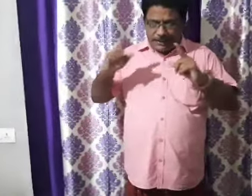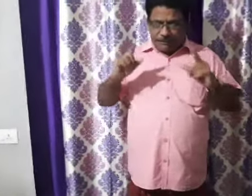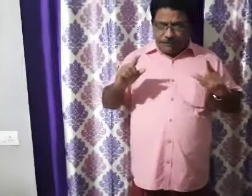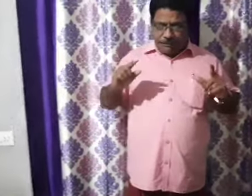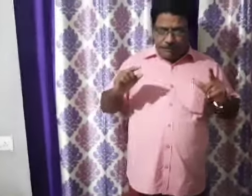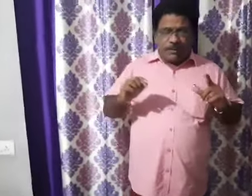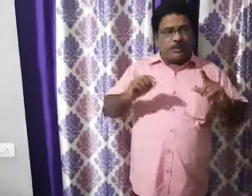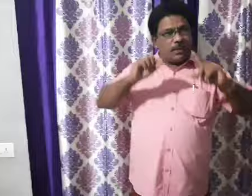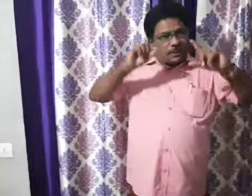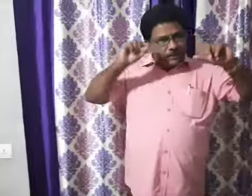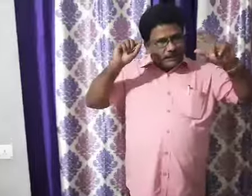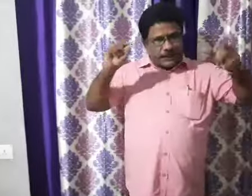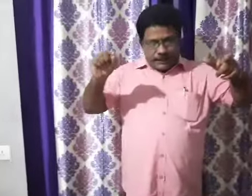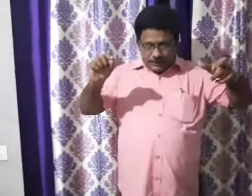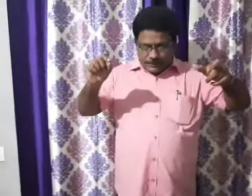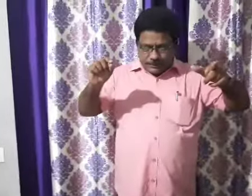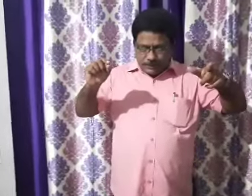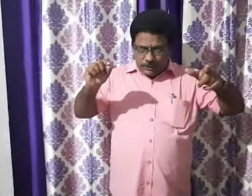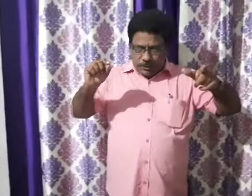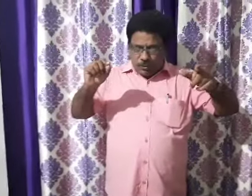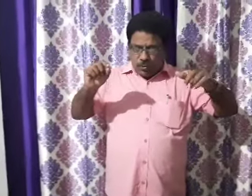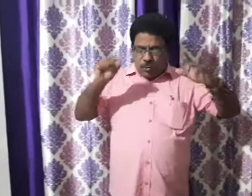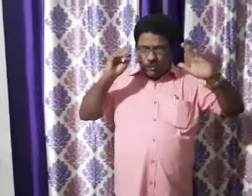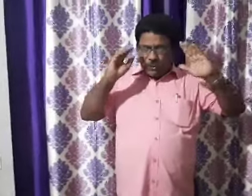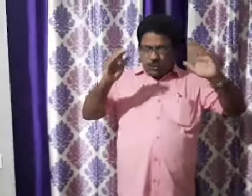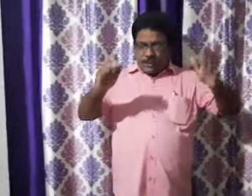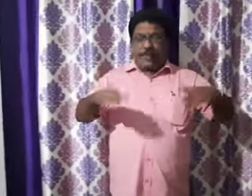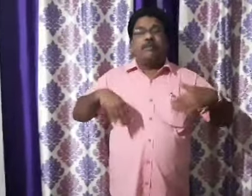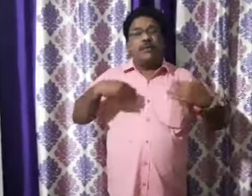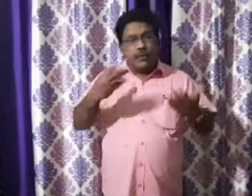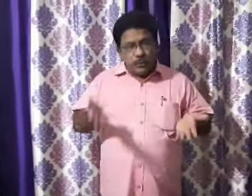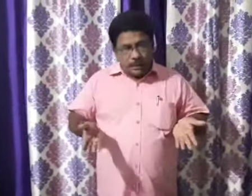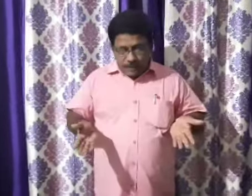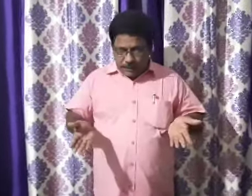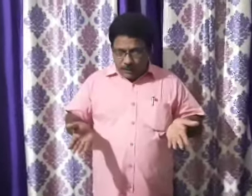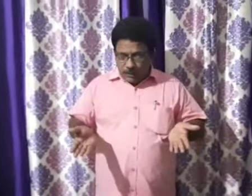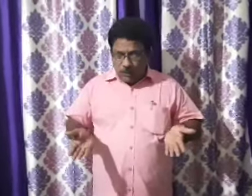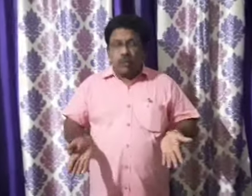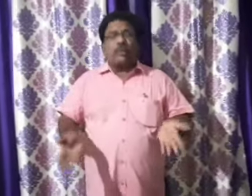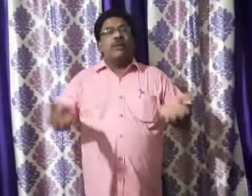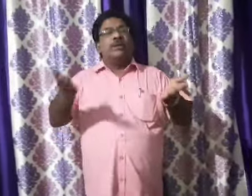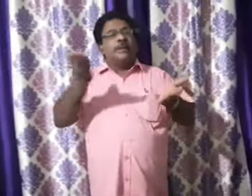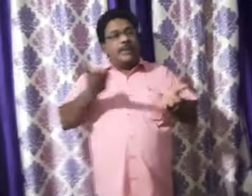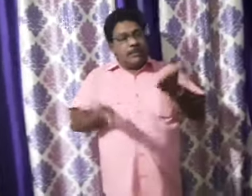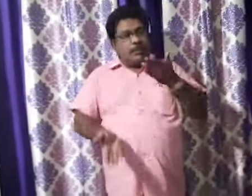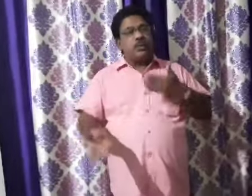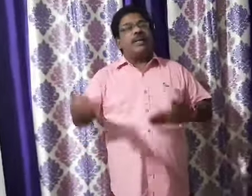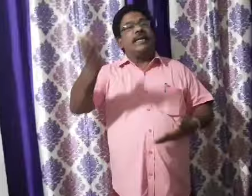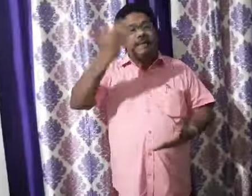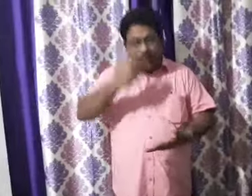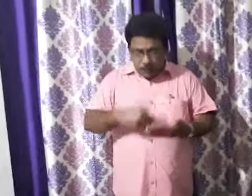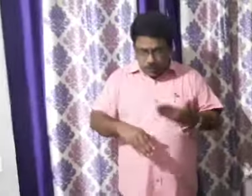NREGA. So under this act, all those who are able to do the work or the people those who are in need of